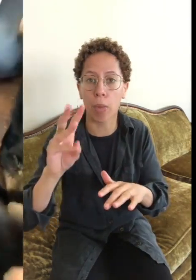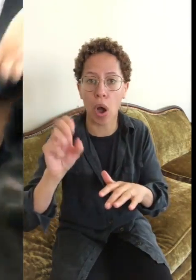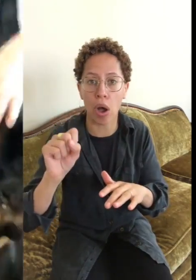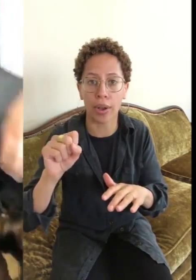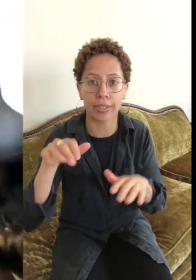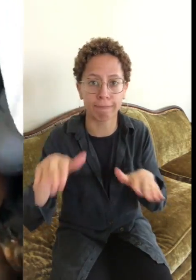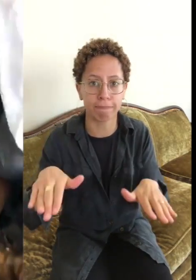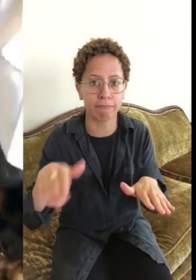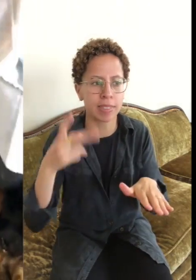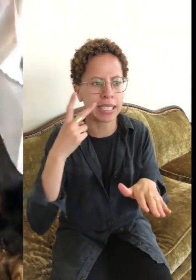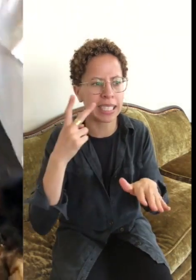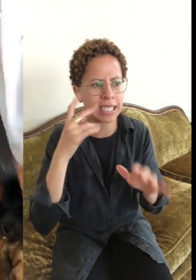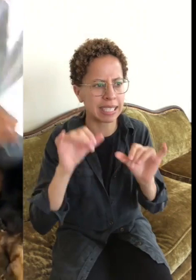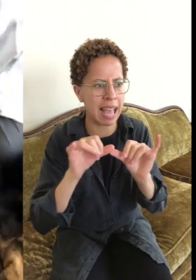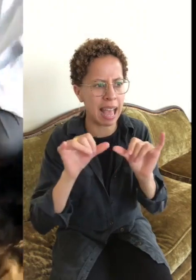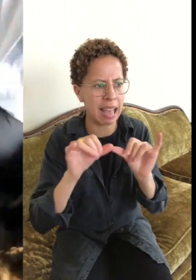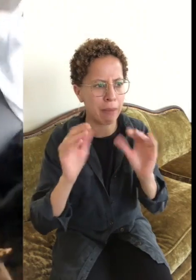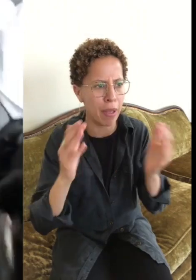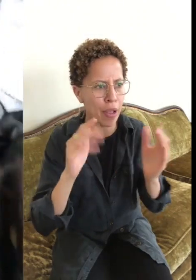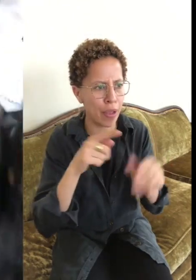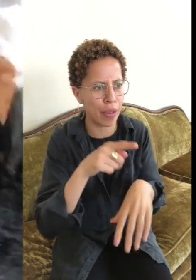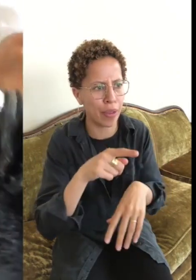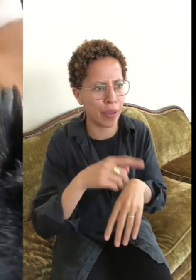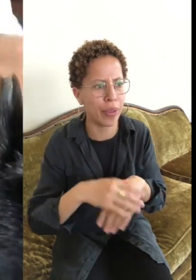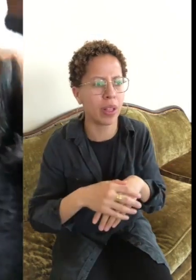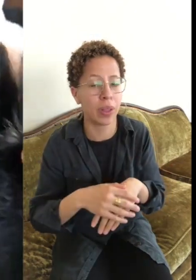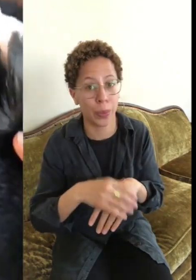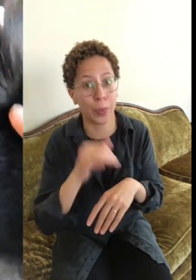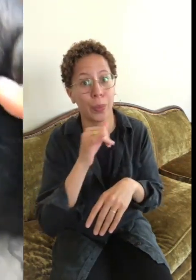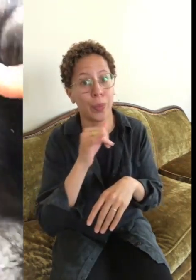these paws. Let's see how big it is compared to your hand.